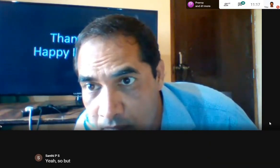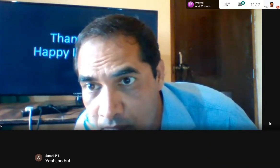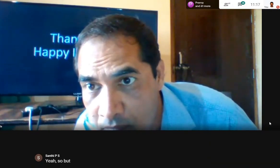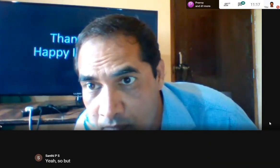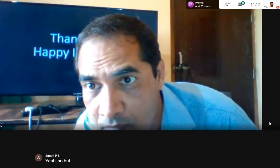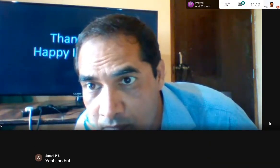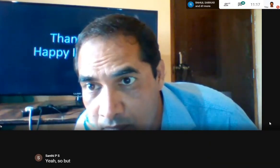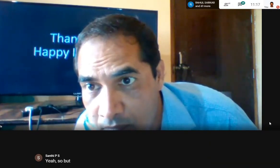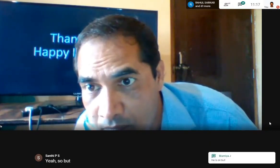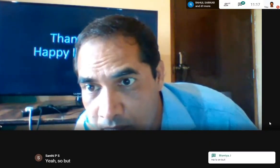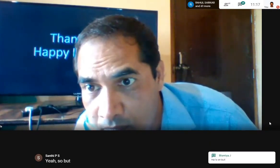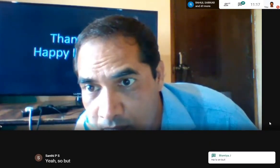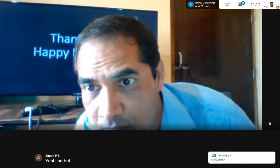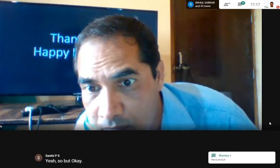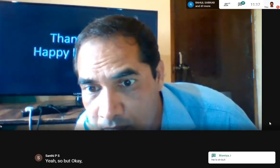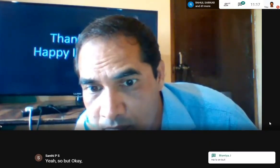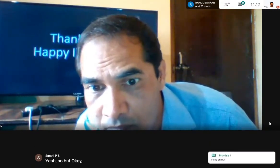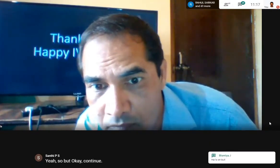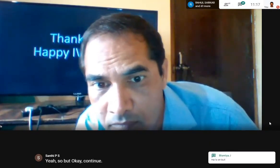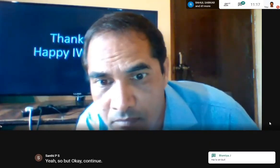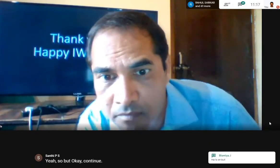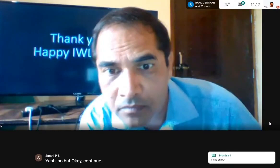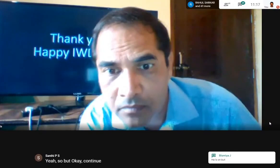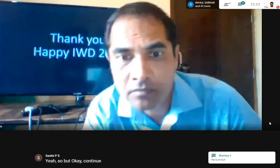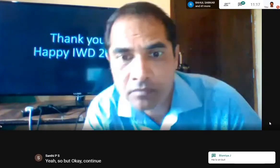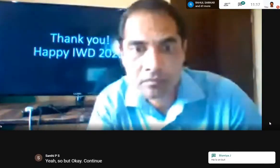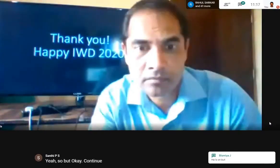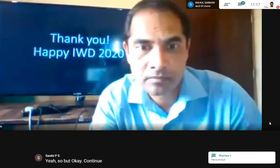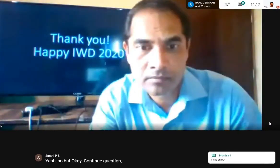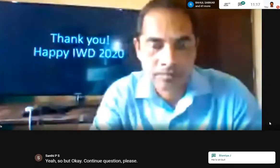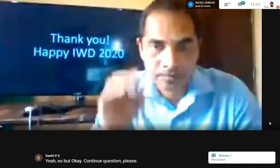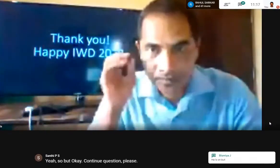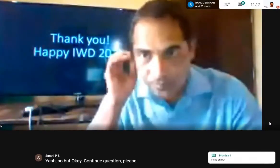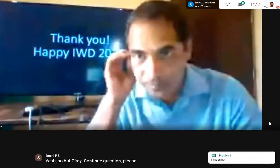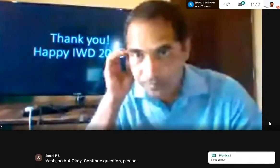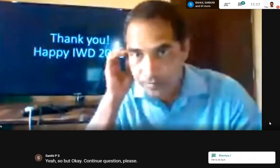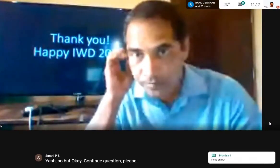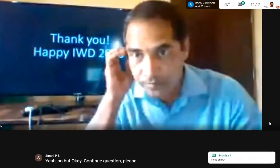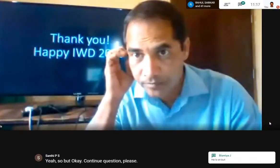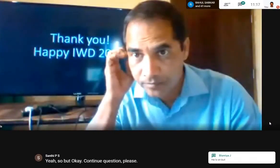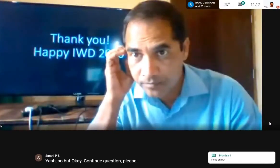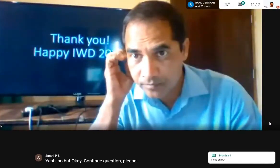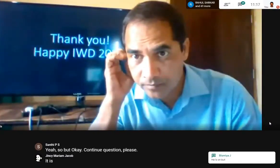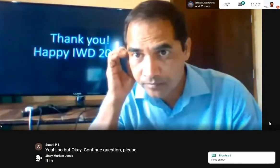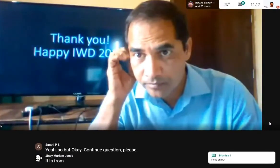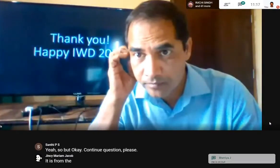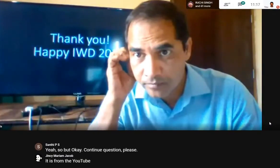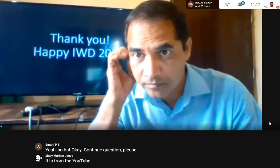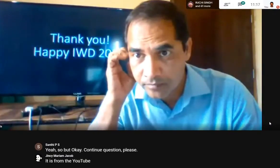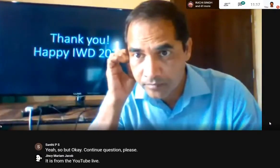okay, Jinsi, continue. Question, please. It is from the YouTube live. The same